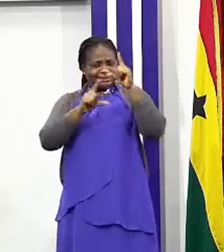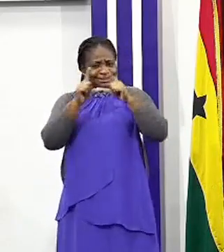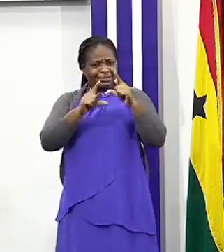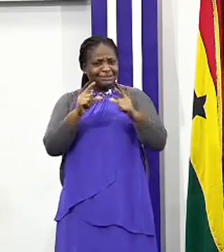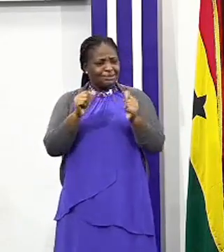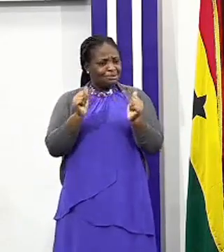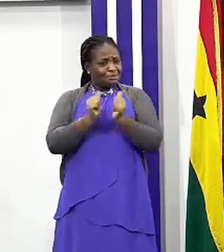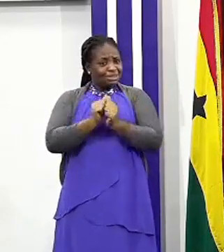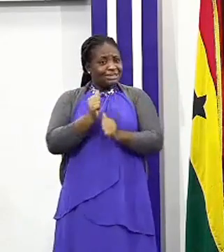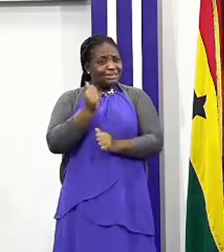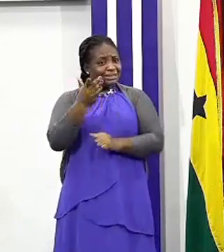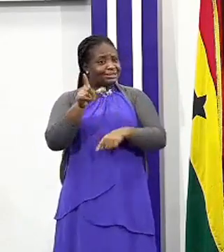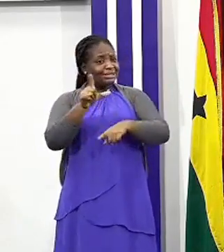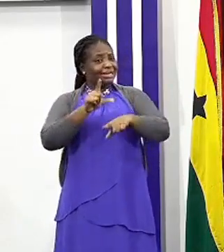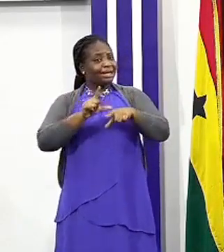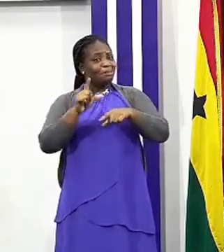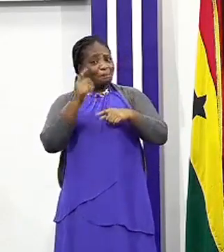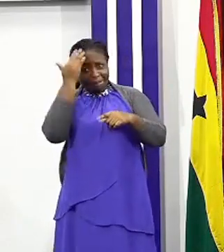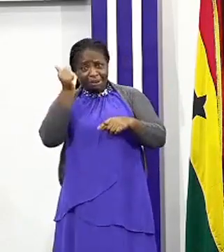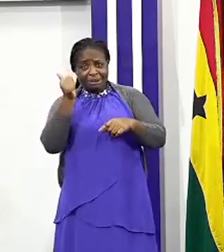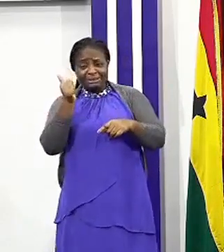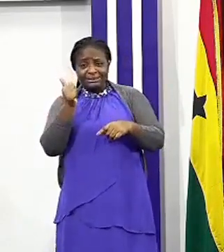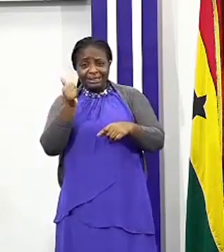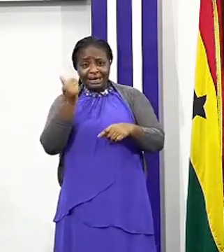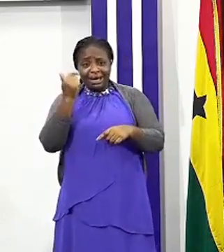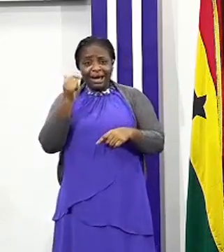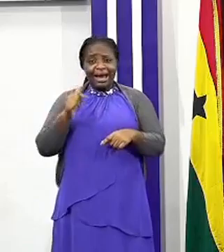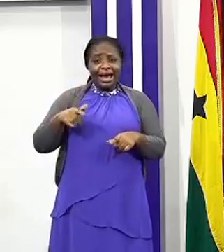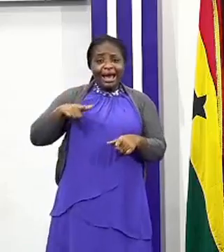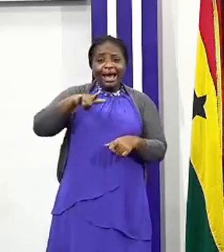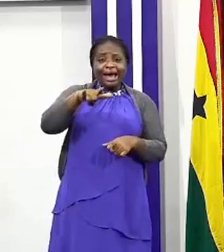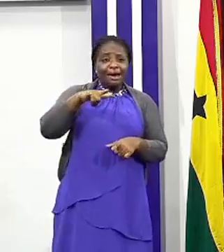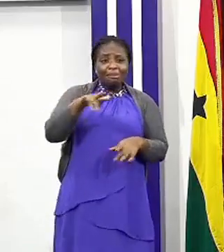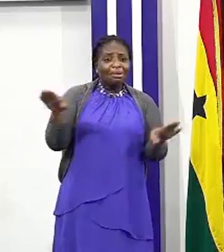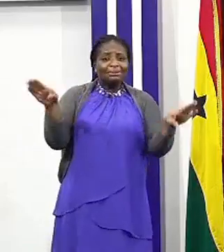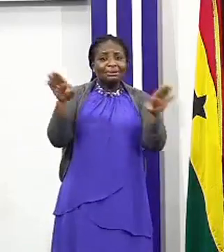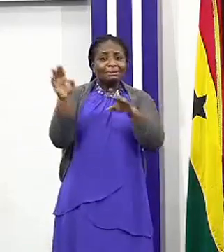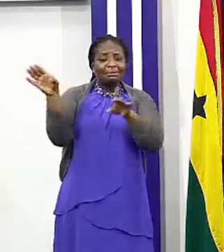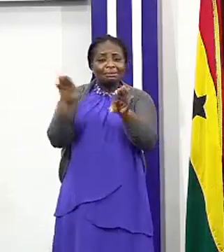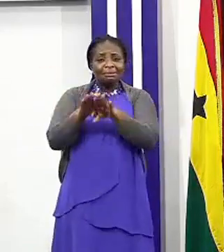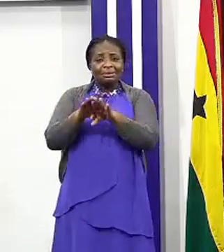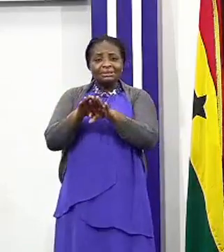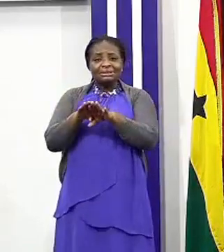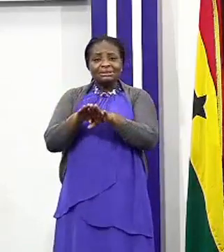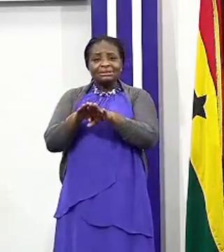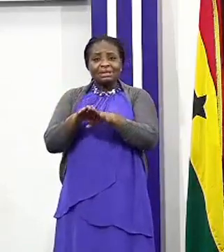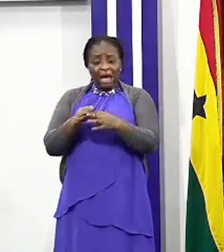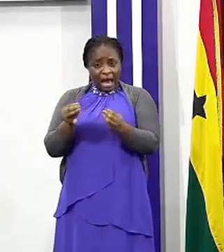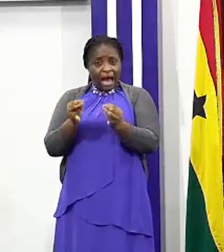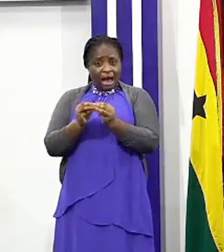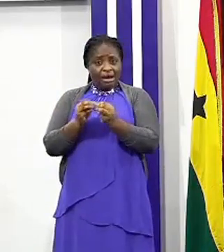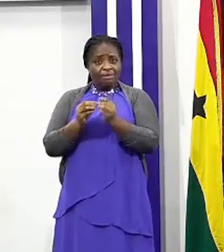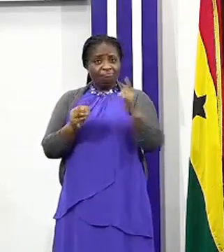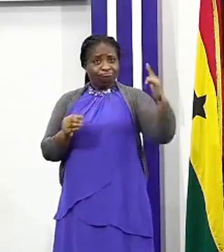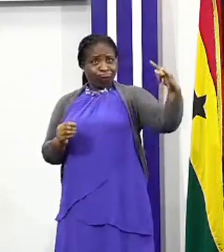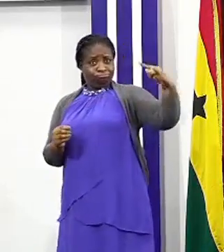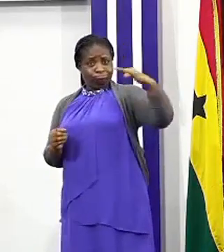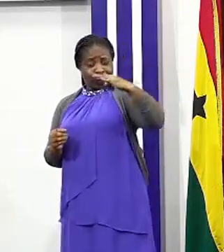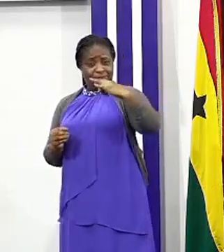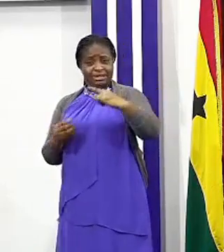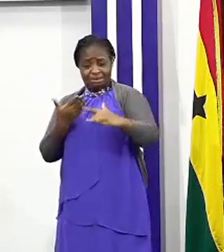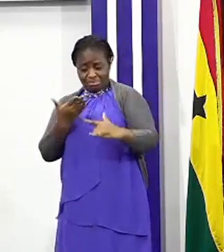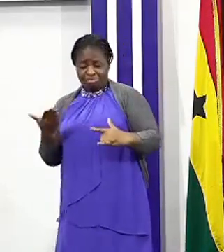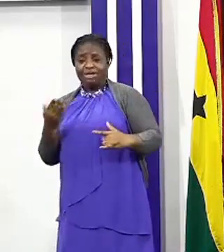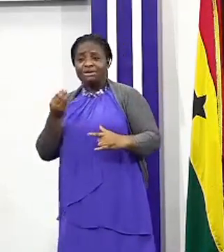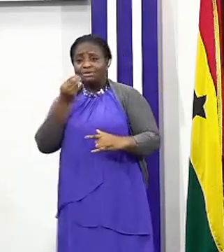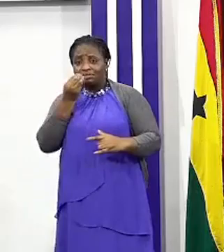resources, because the airports are closed, there's no passenger airplane. There are cargo planes, FedEx, DHL,